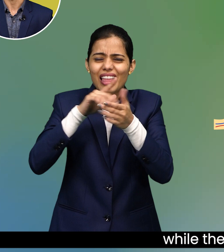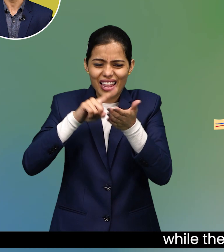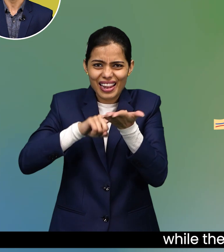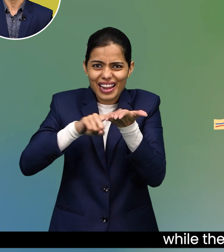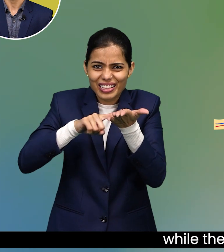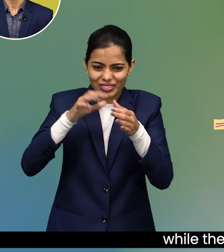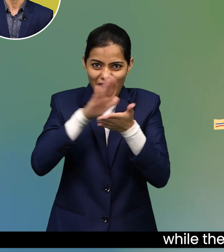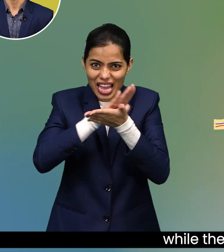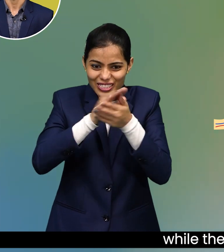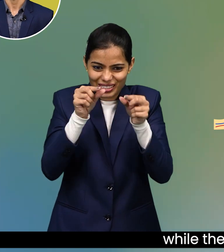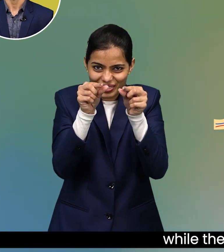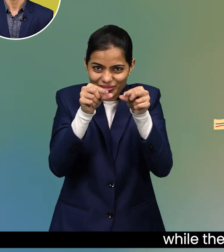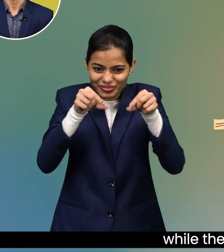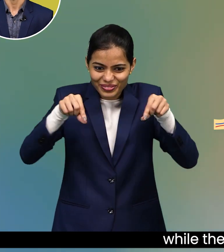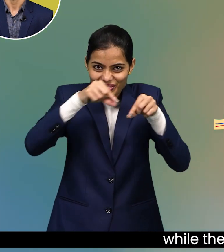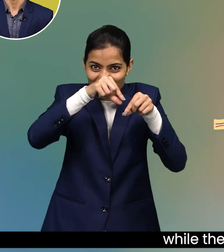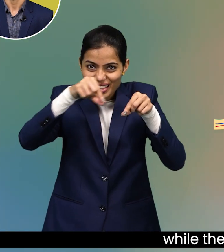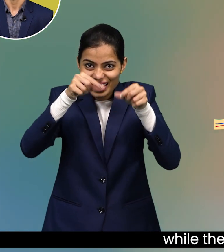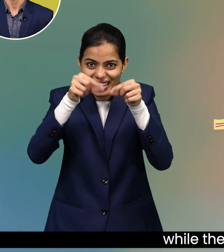while the grey matter